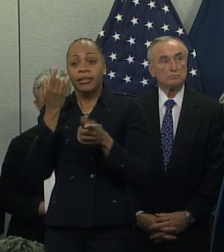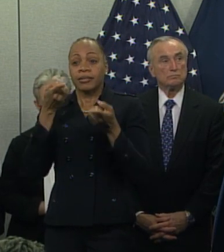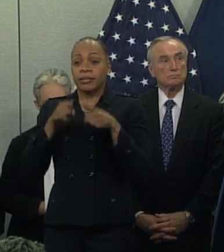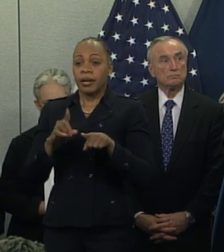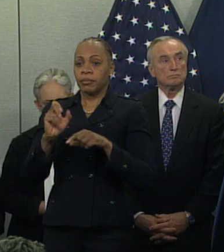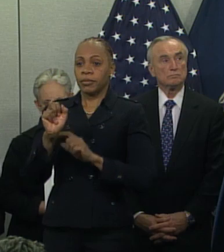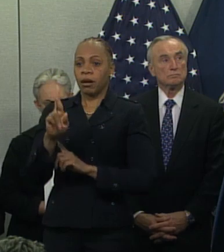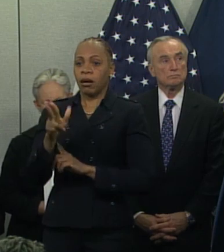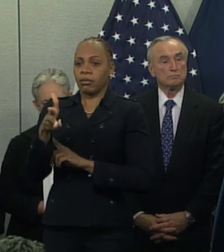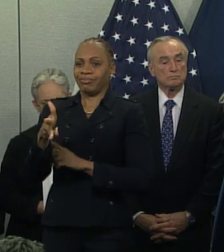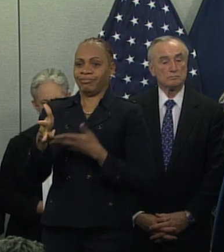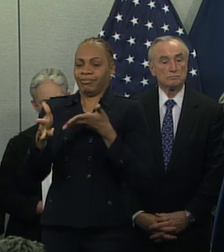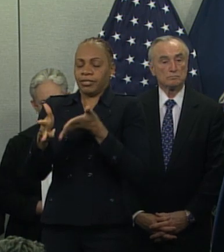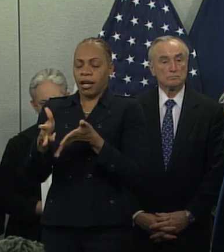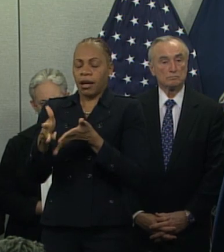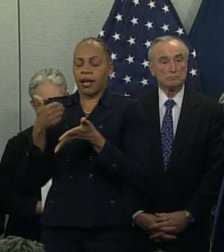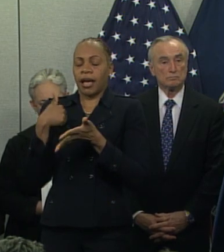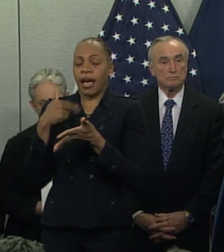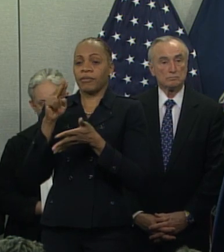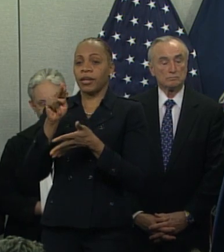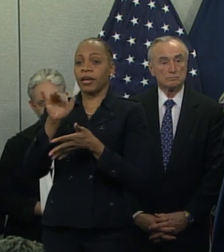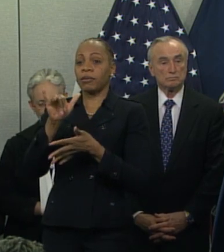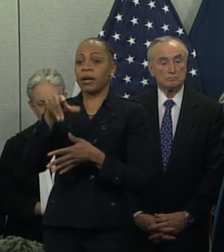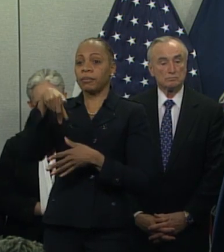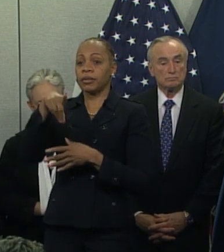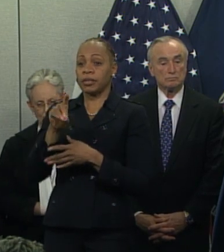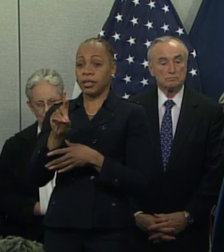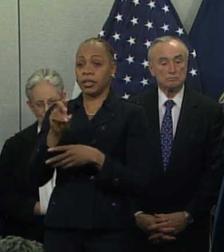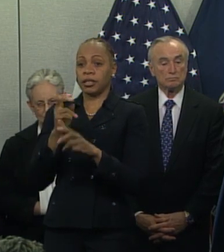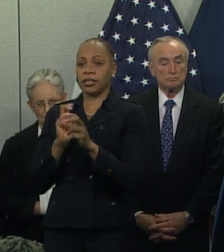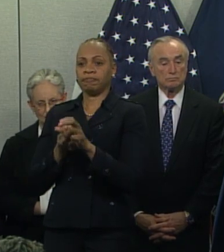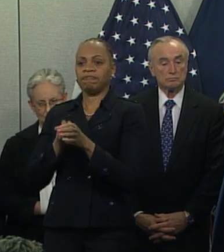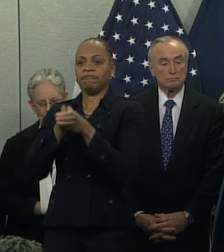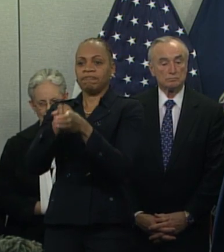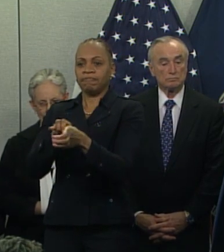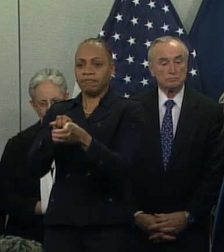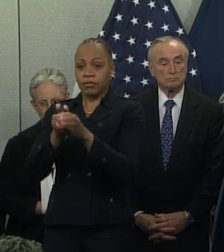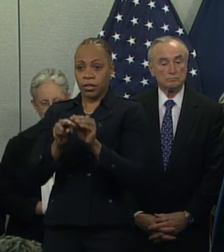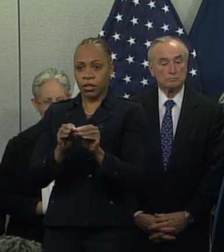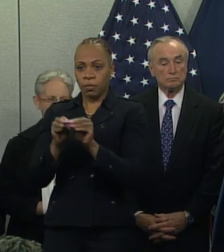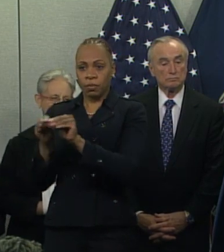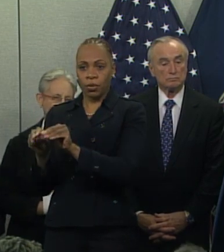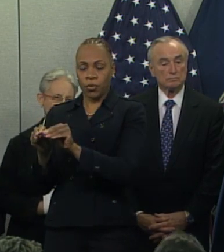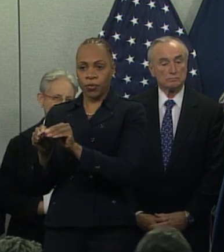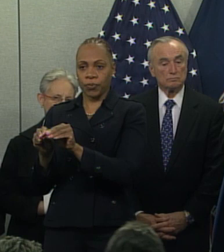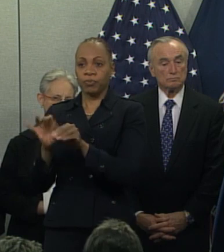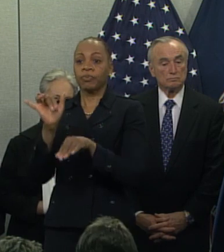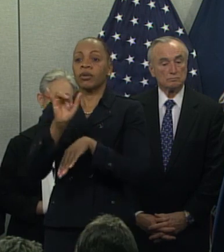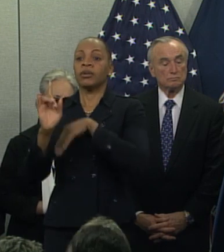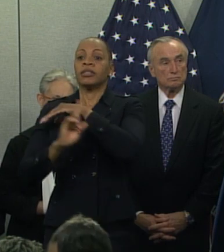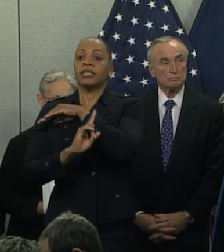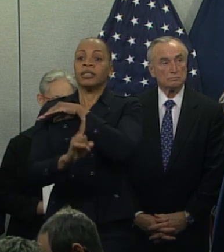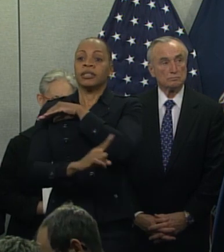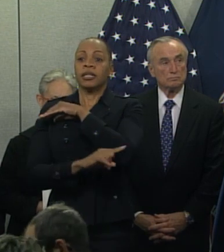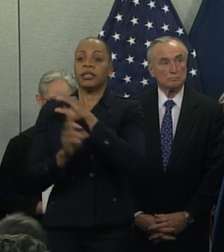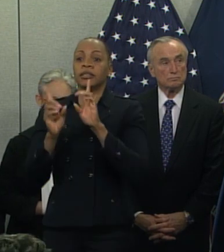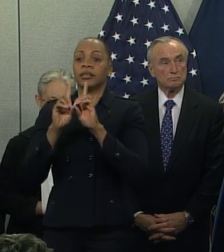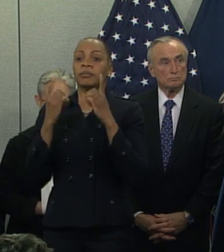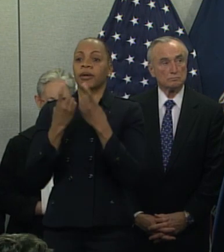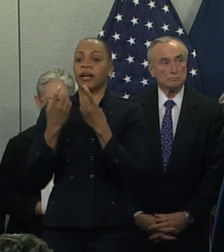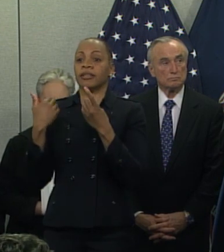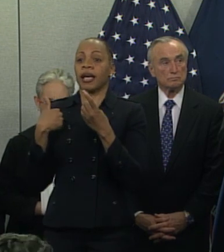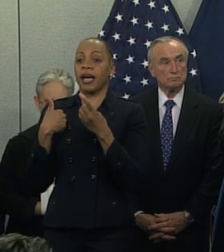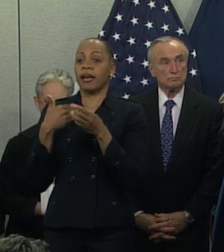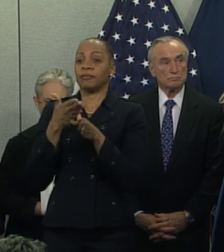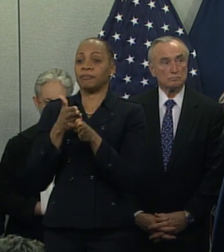stalled, we will have the NYPD tow trucks ready to remove them. Also, the Sanitation Department will be bringing in pre-registered